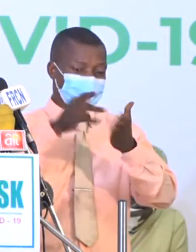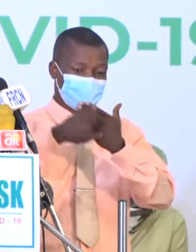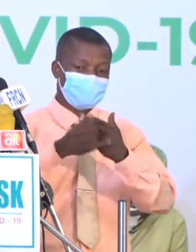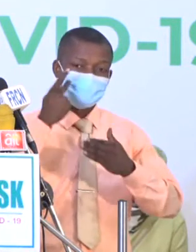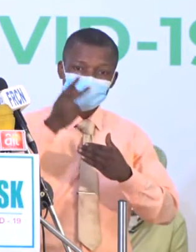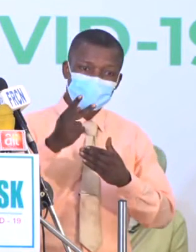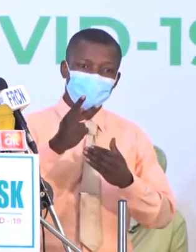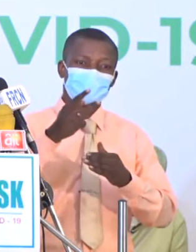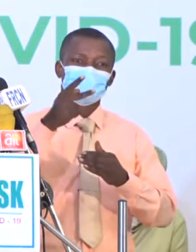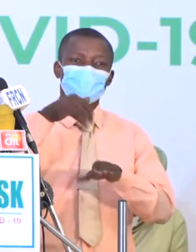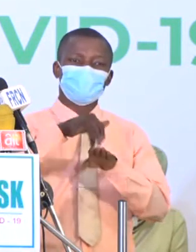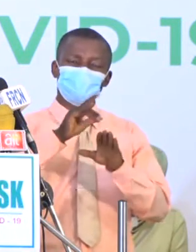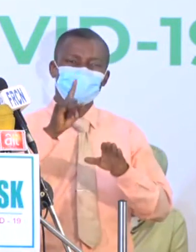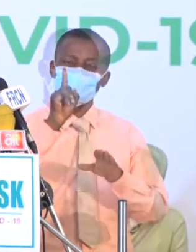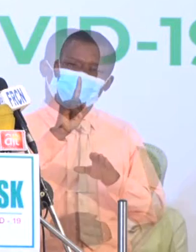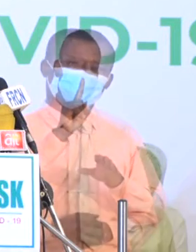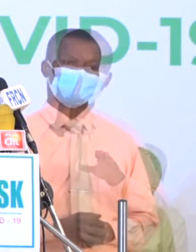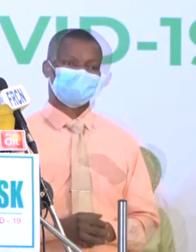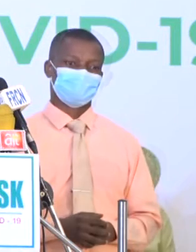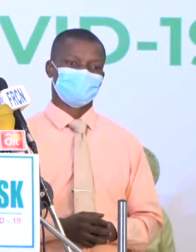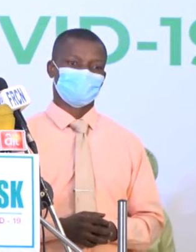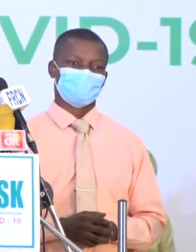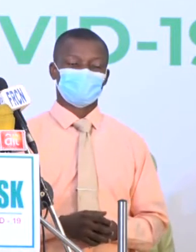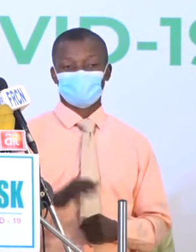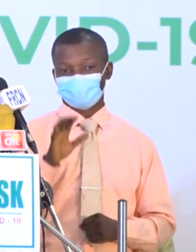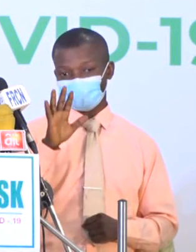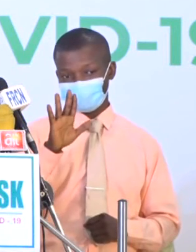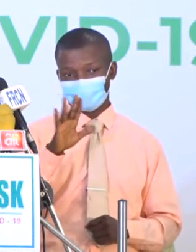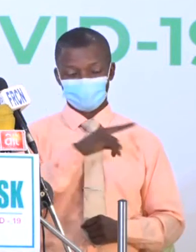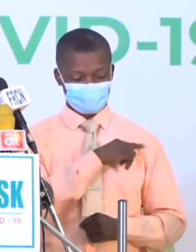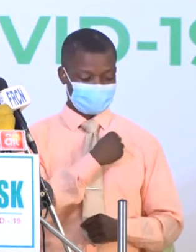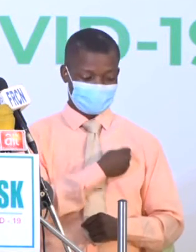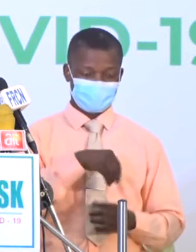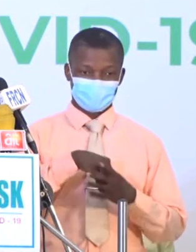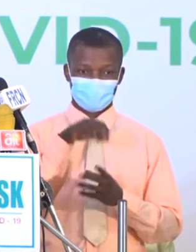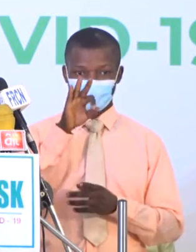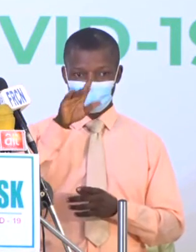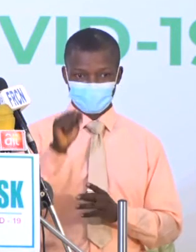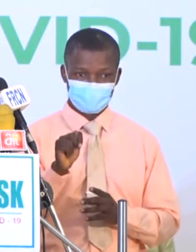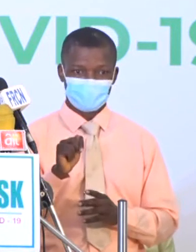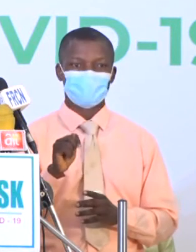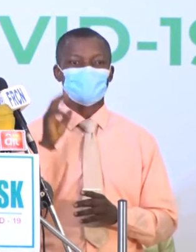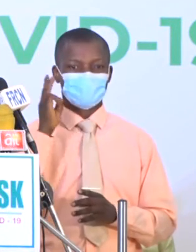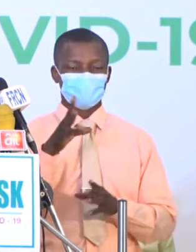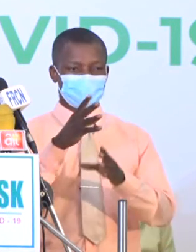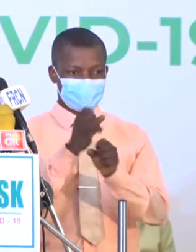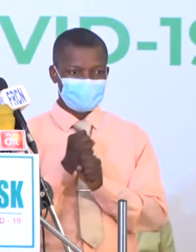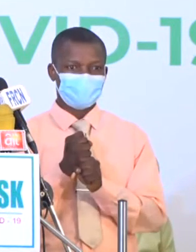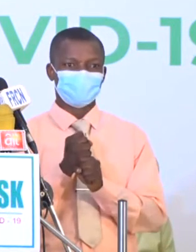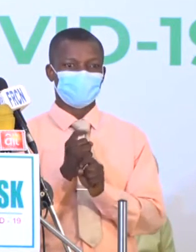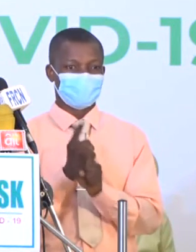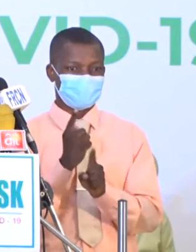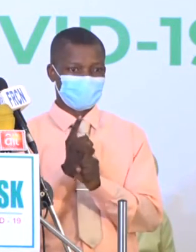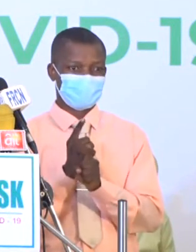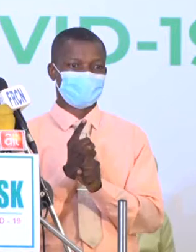least one oxygen plant in every state. 5 facilities in the FCT will get upgraded oxygen plants as well